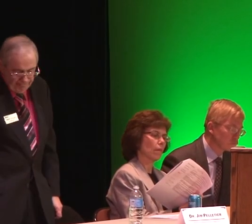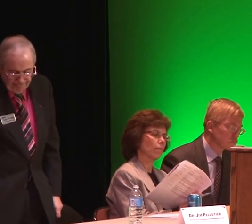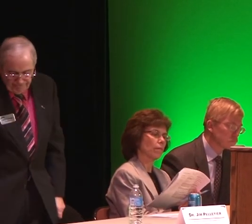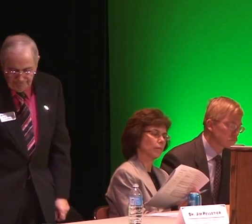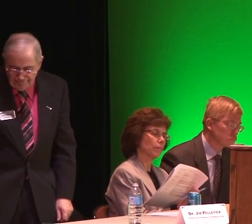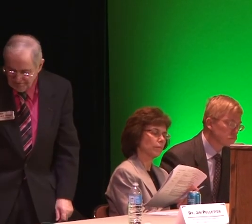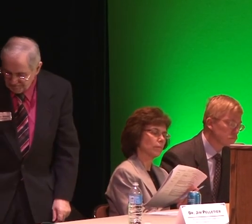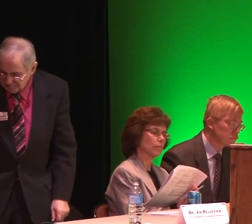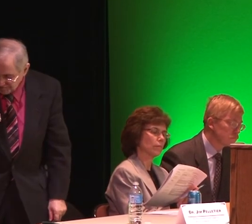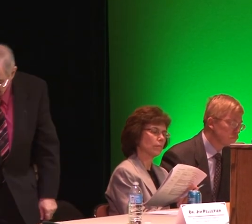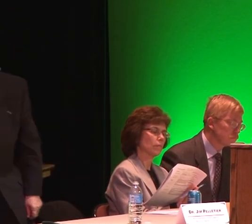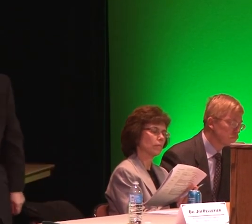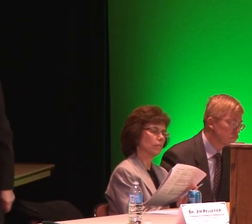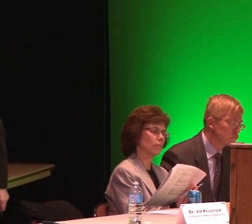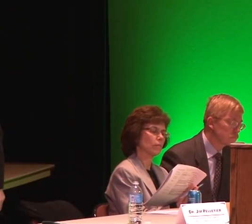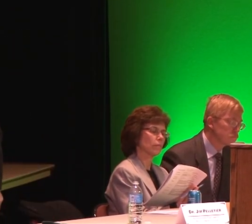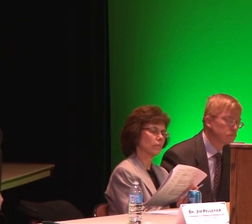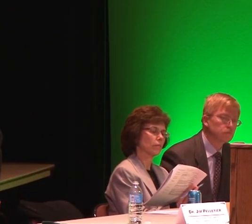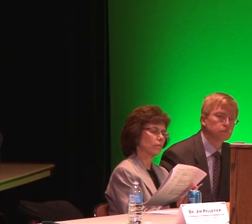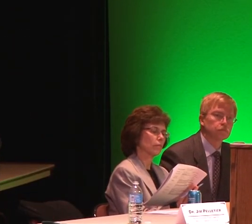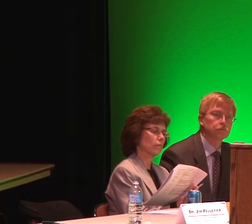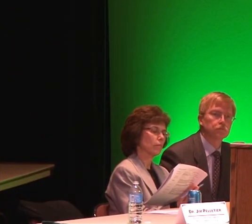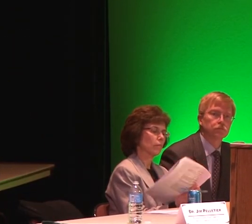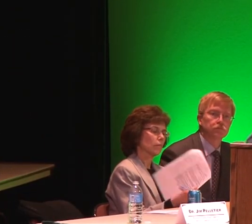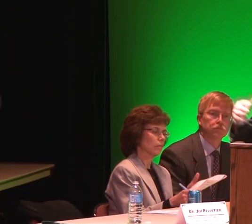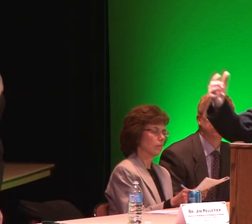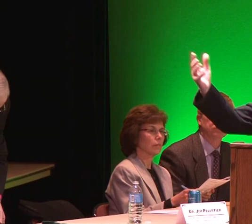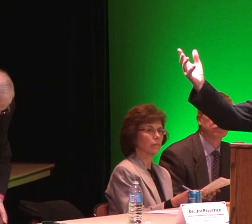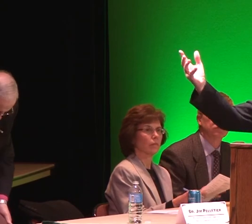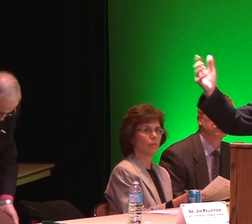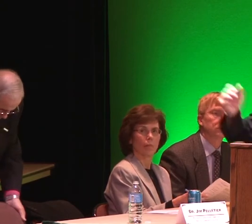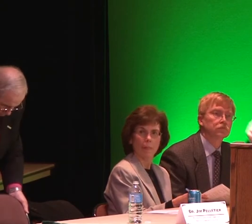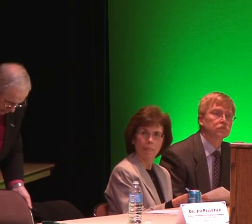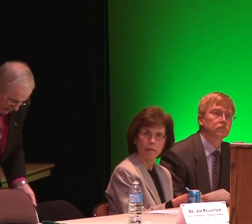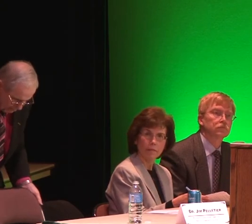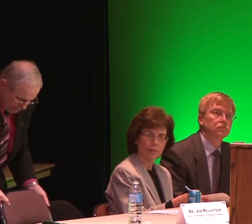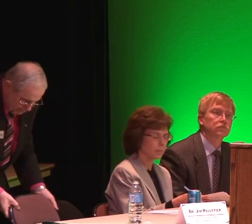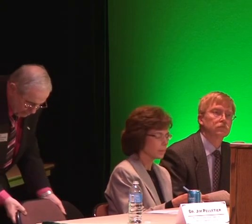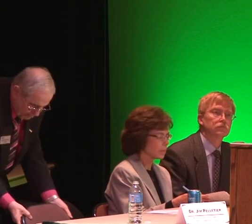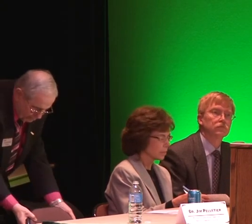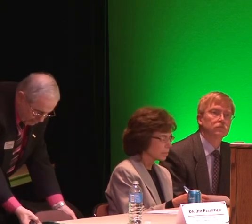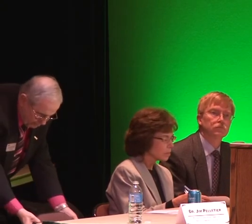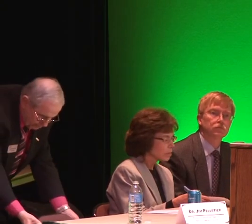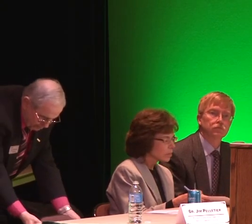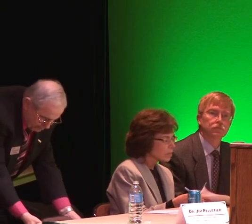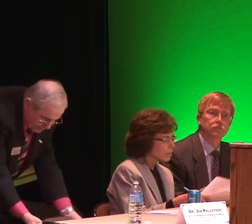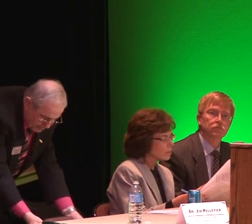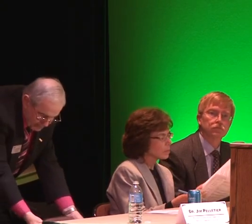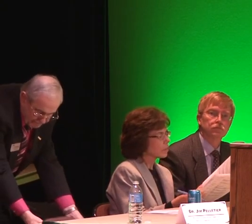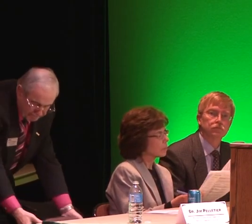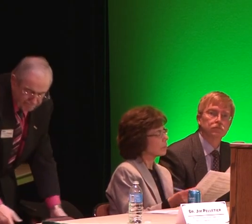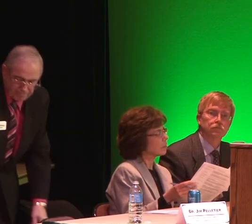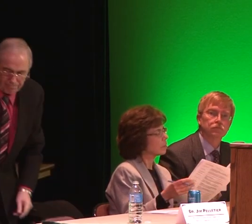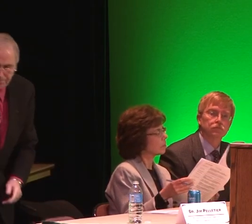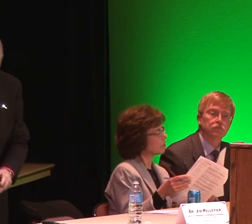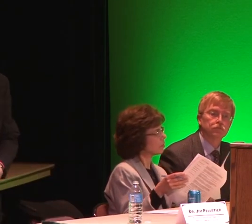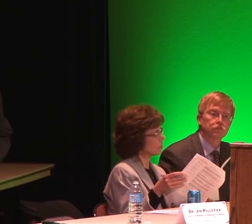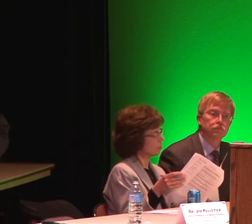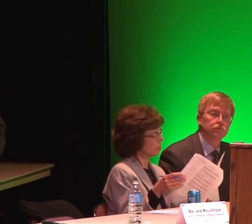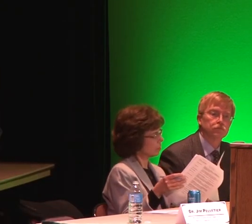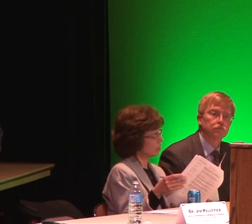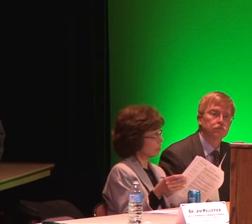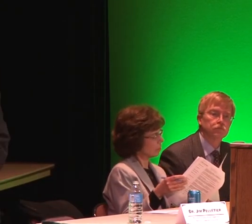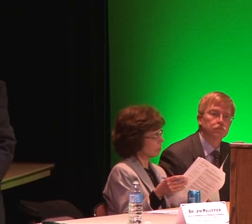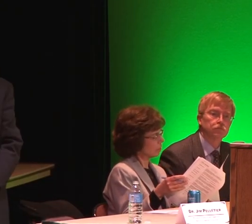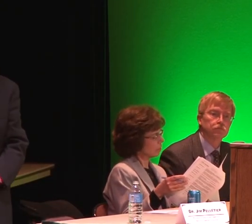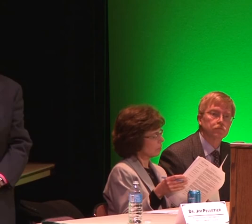I would like to thank and recognize Sean, who is the manager of this whole facility and does an excellent job,